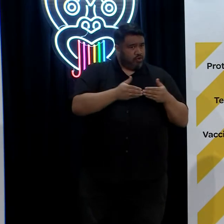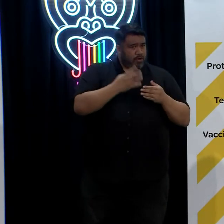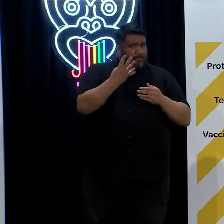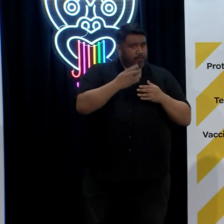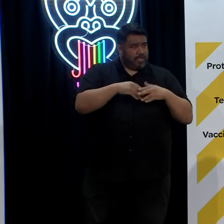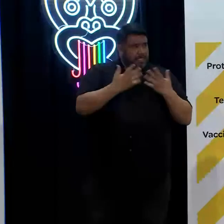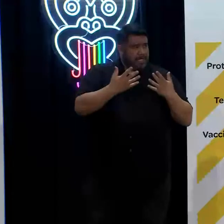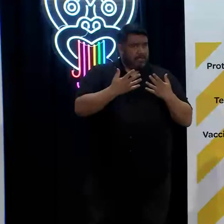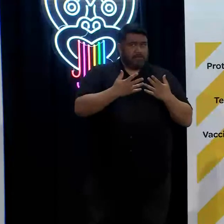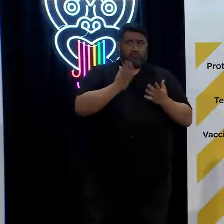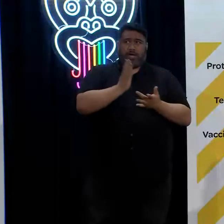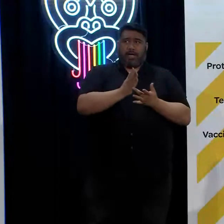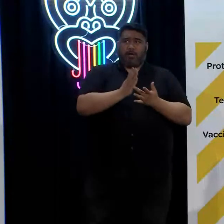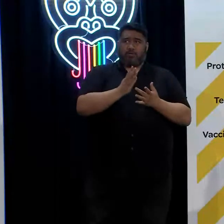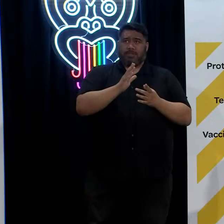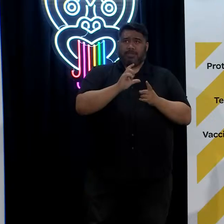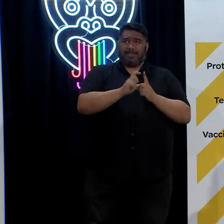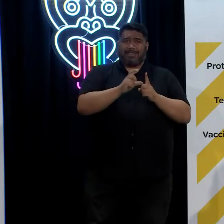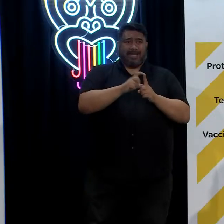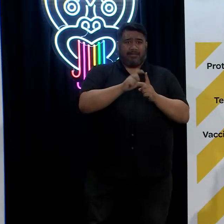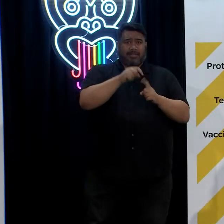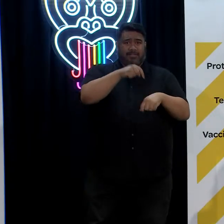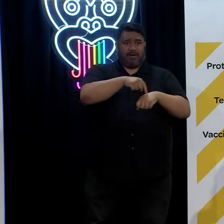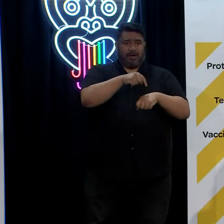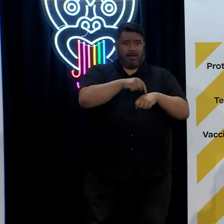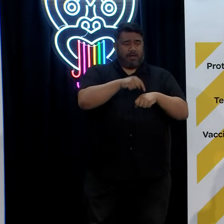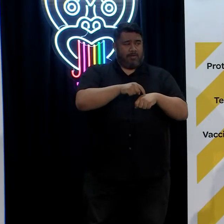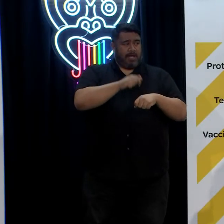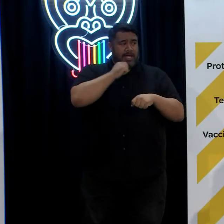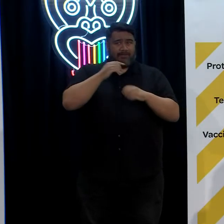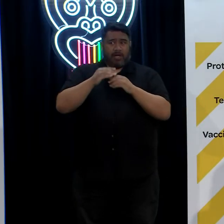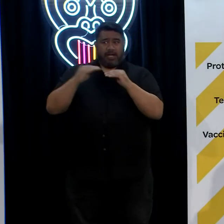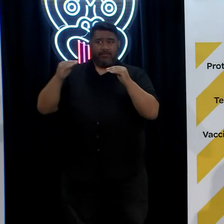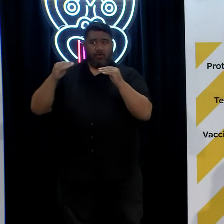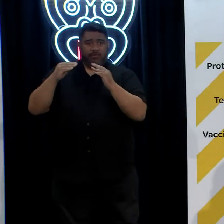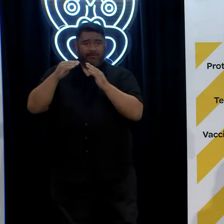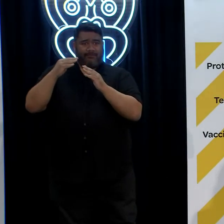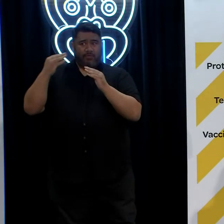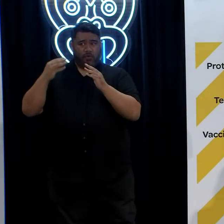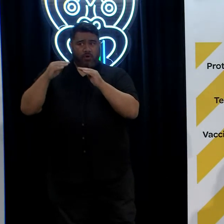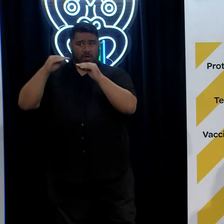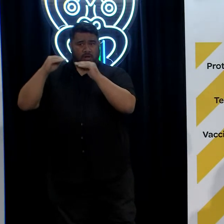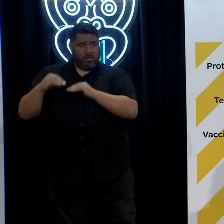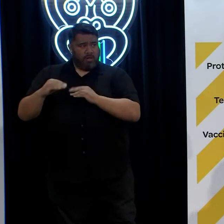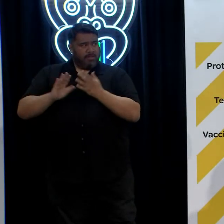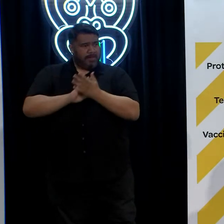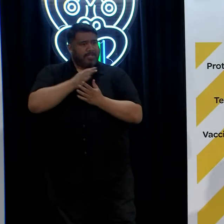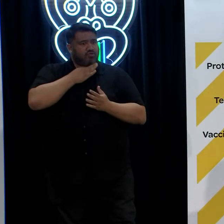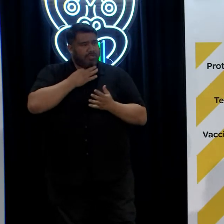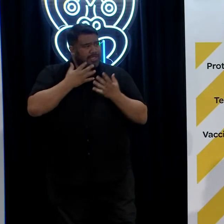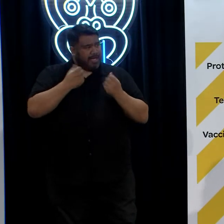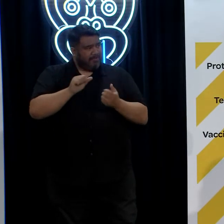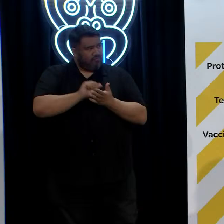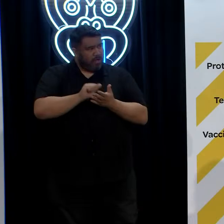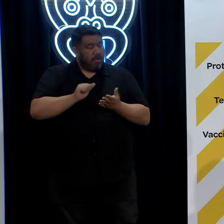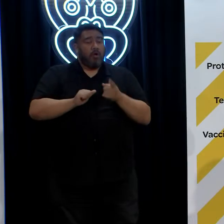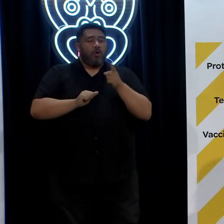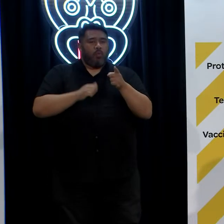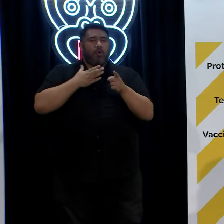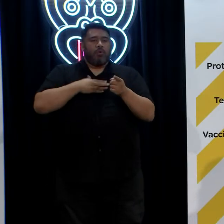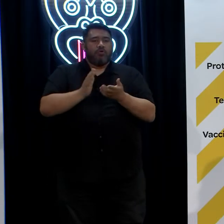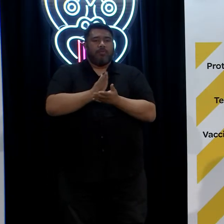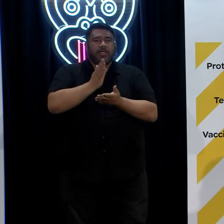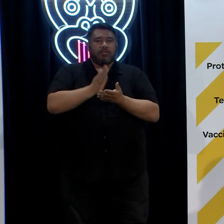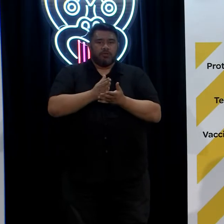you're in the middle of a Delta outbreak. If the level 4 restrictions aren't in place, then it becomes a risk, doesn't it? We want to make sure that we've got tight